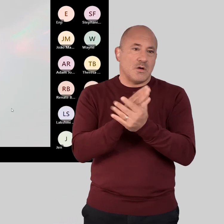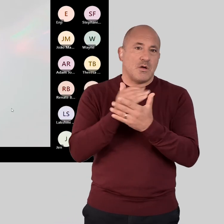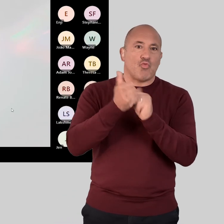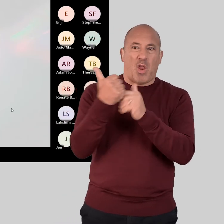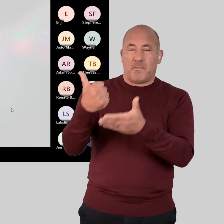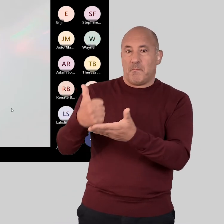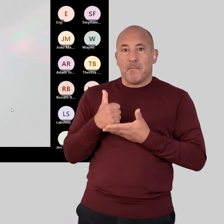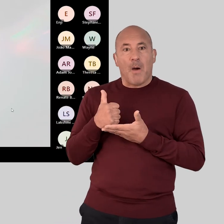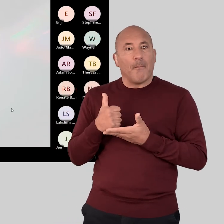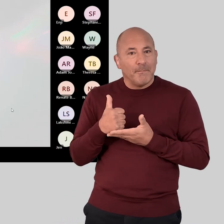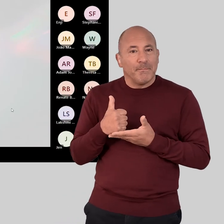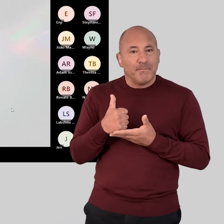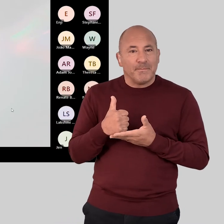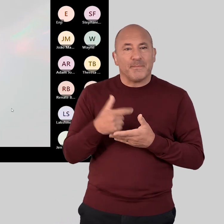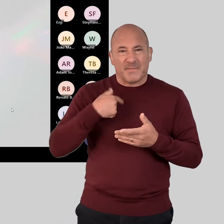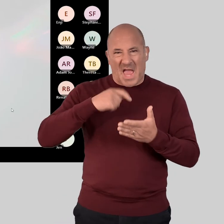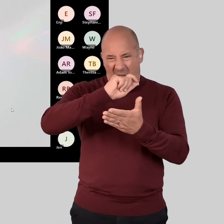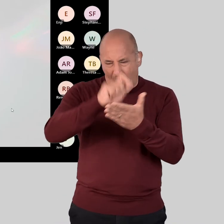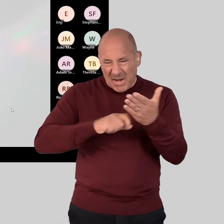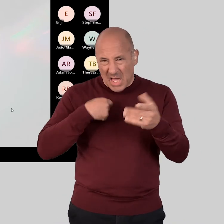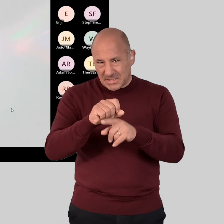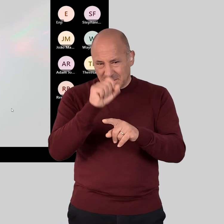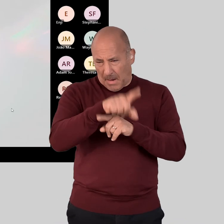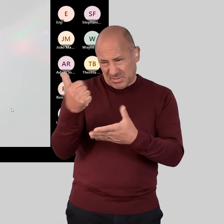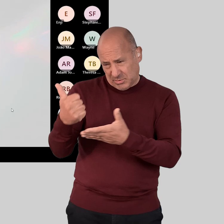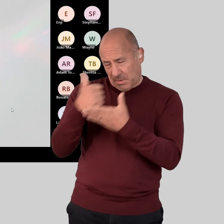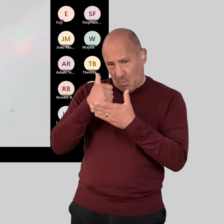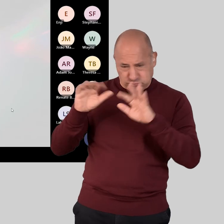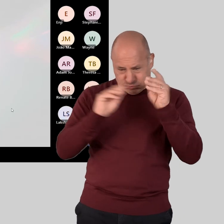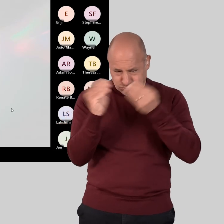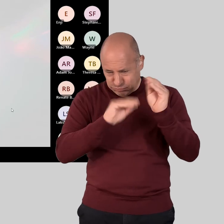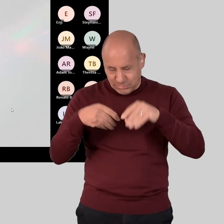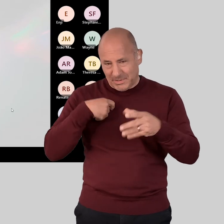supported by colleagues who looked at drafts.